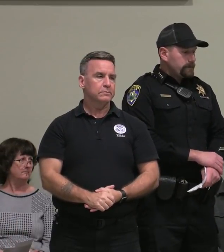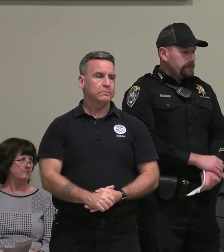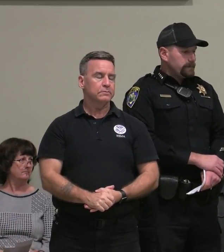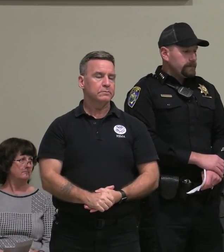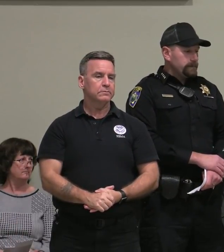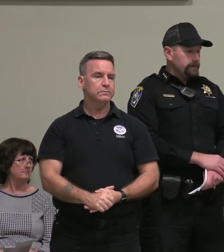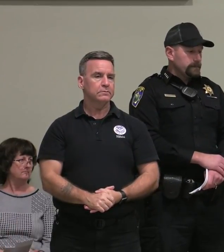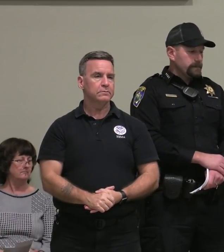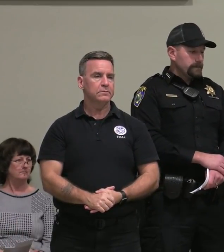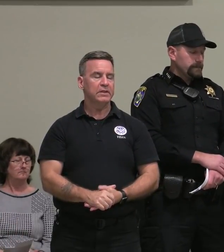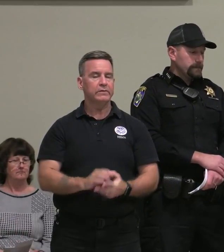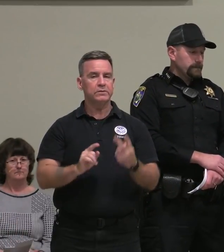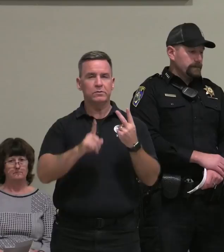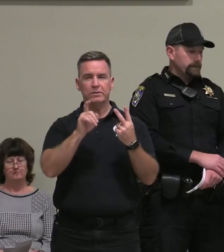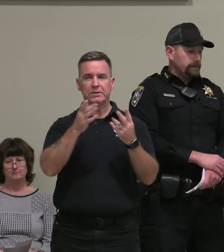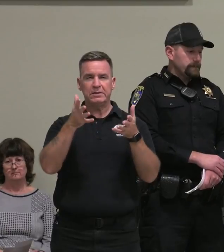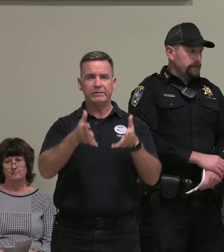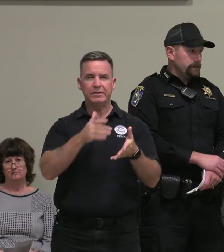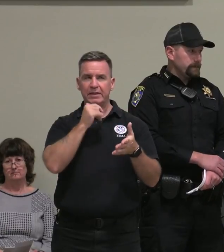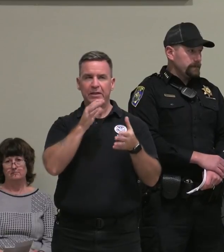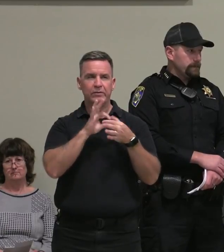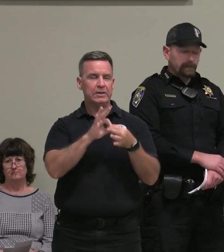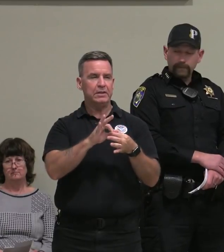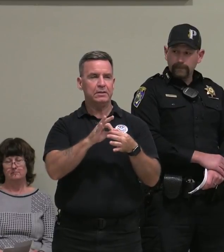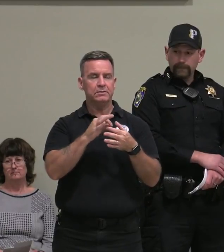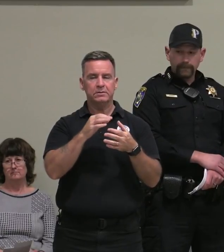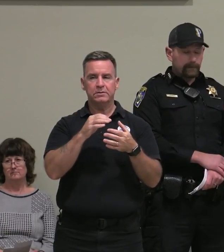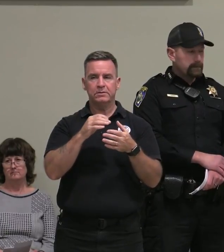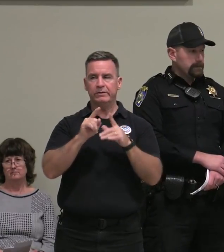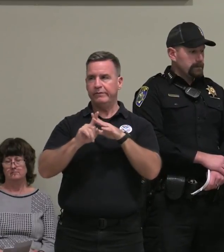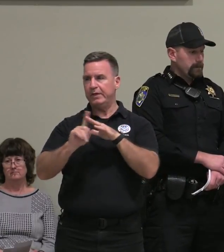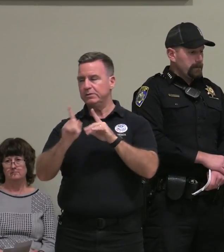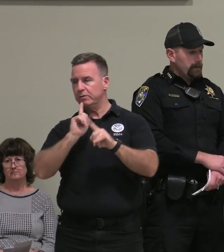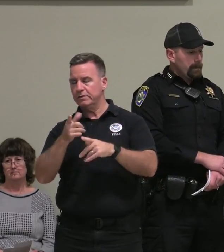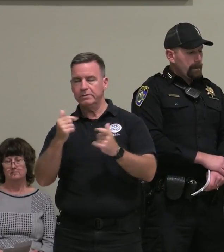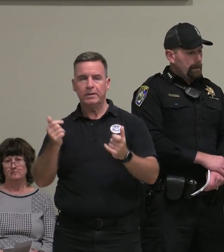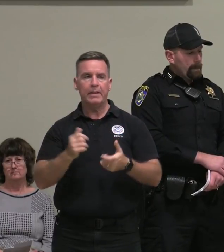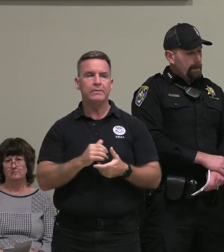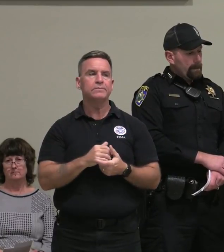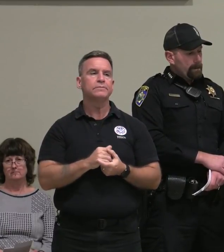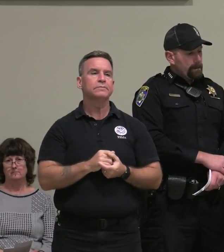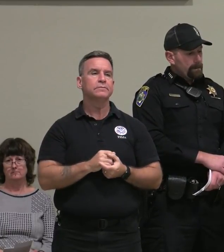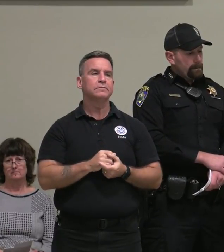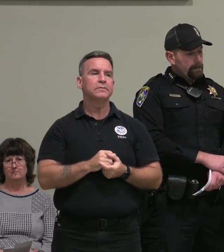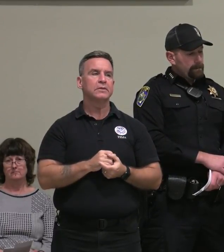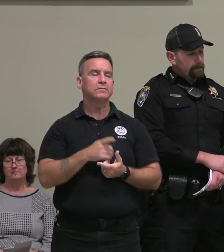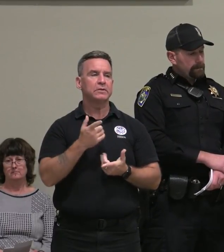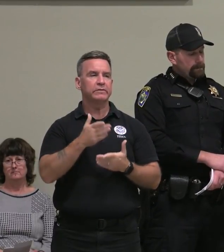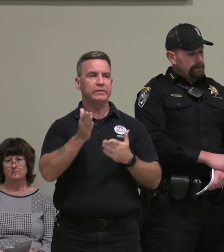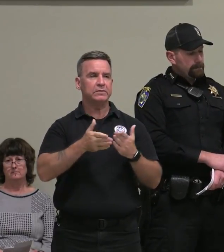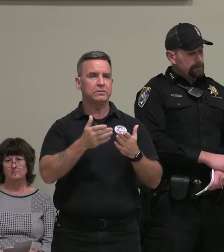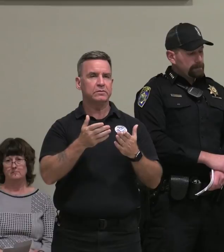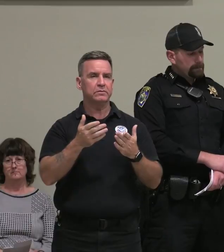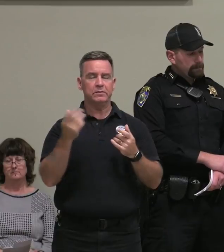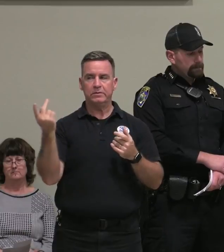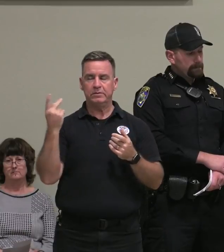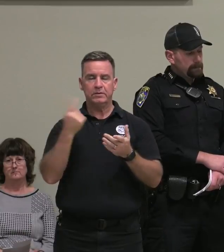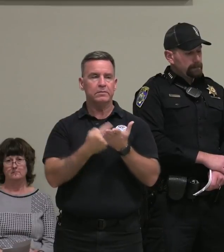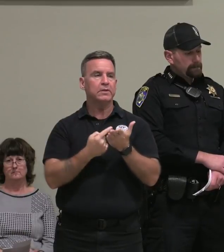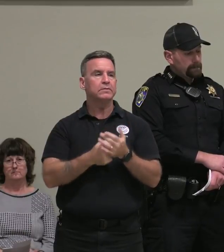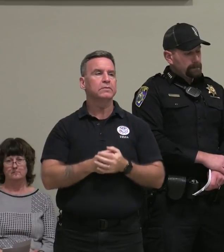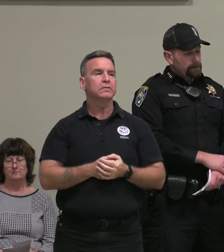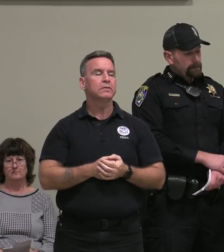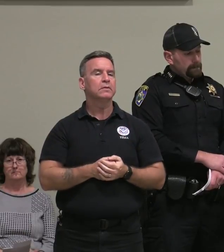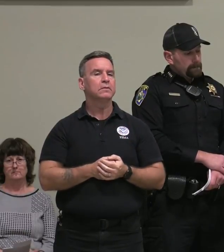So, I have two questions remaining and they're not related to evacuation or things like that, so I think this will probably finish up what the chief and have talked about.